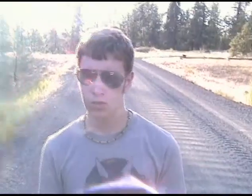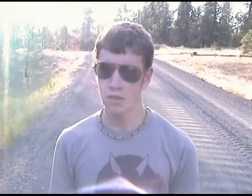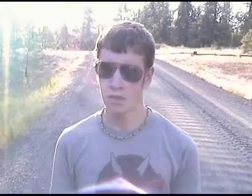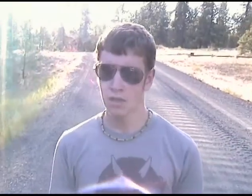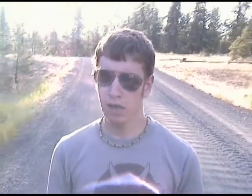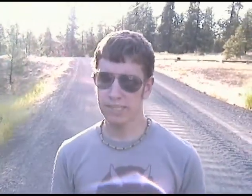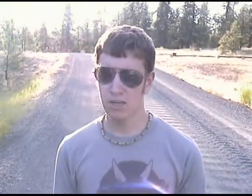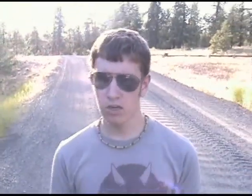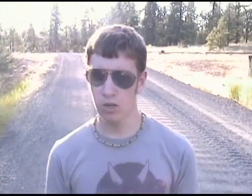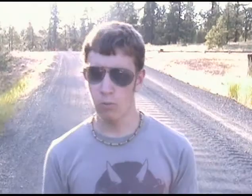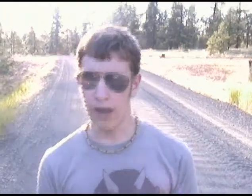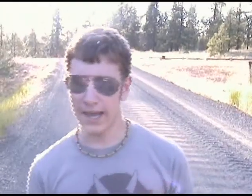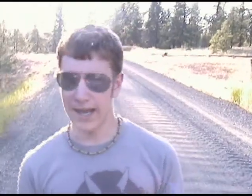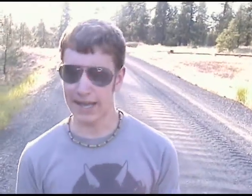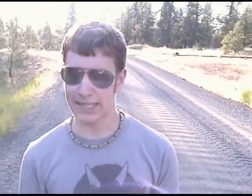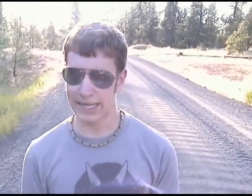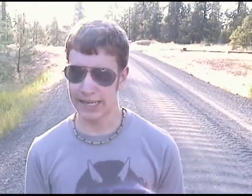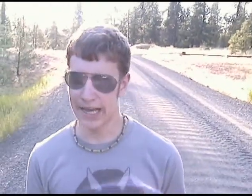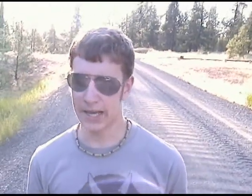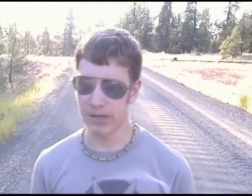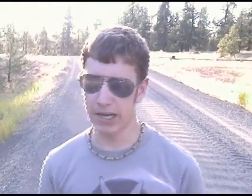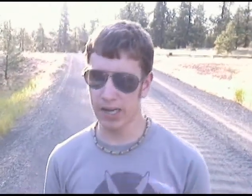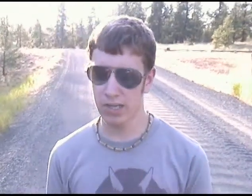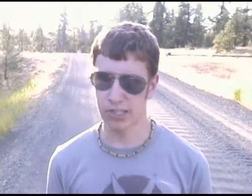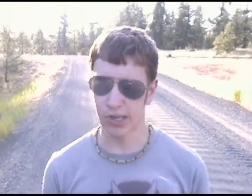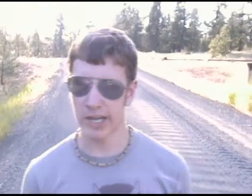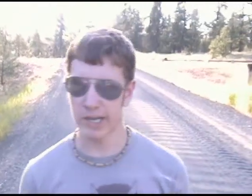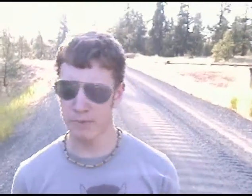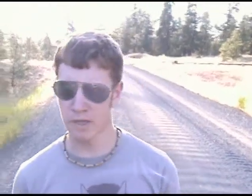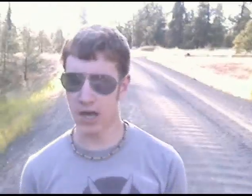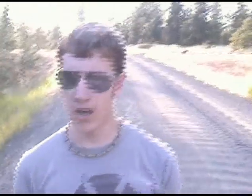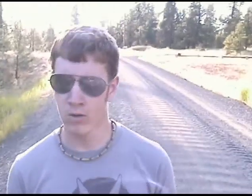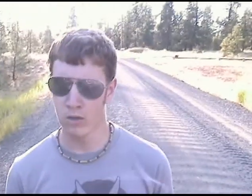I turned away as he came near the street below